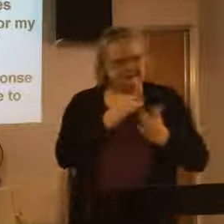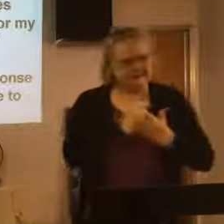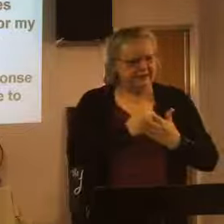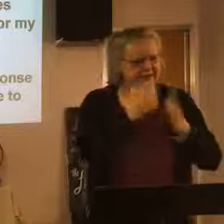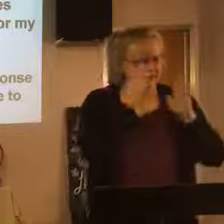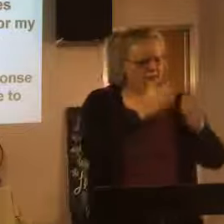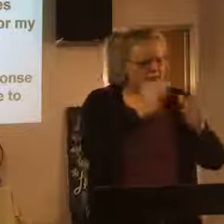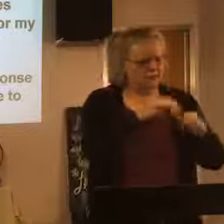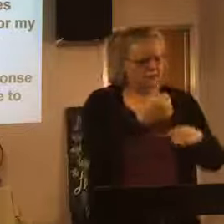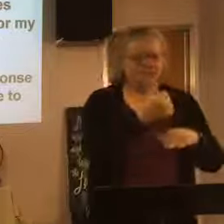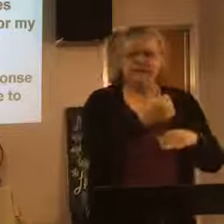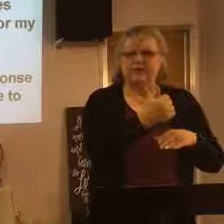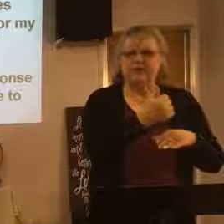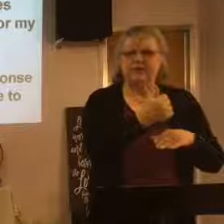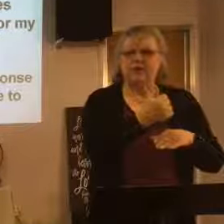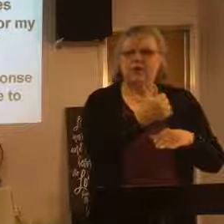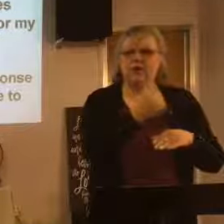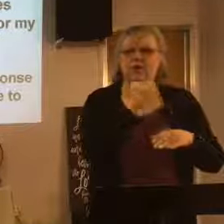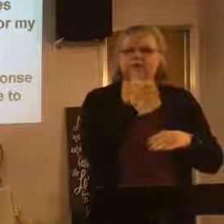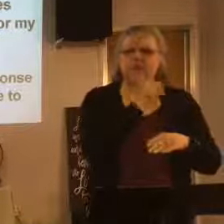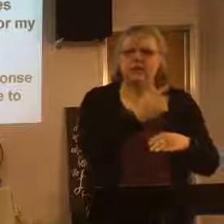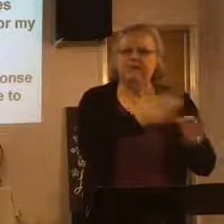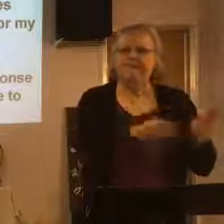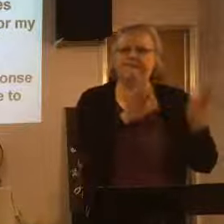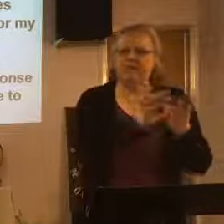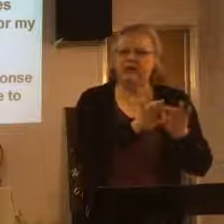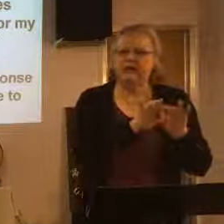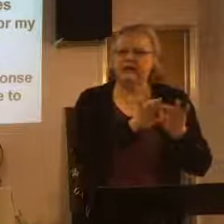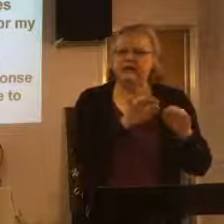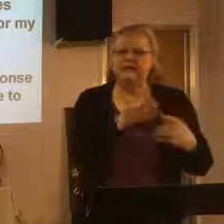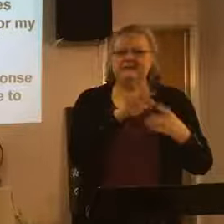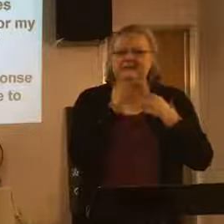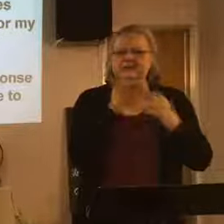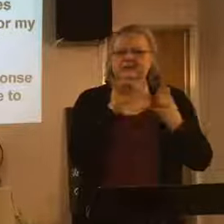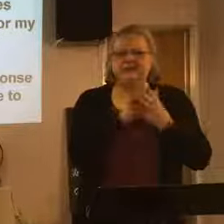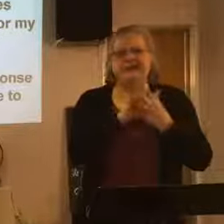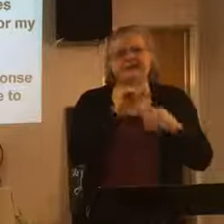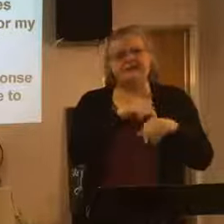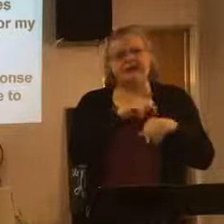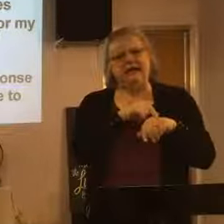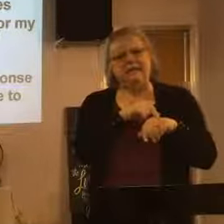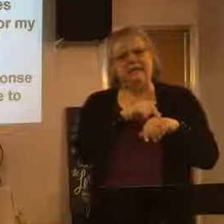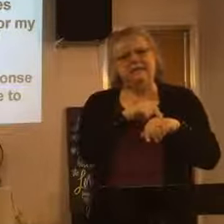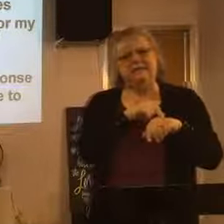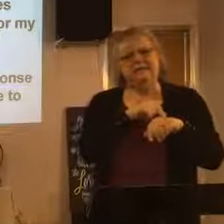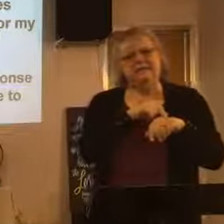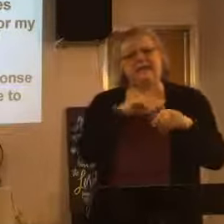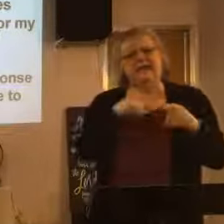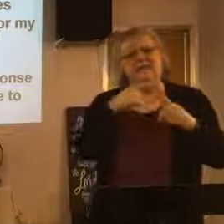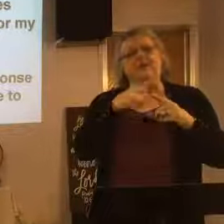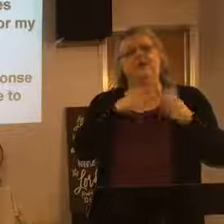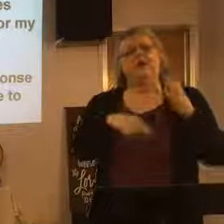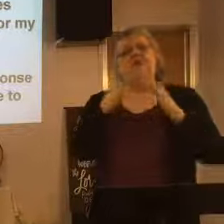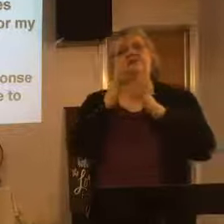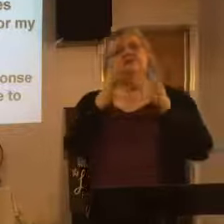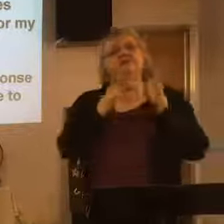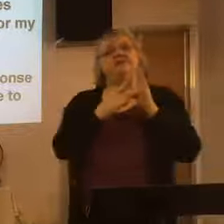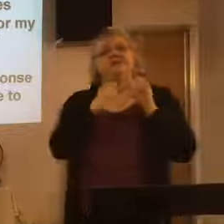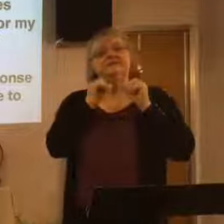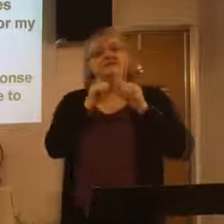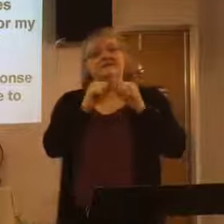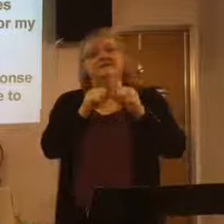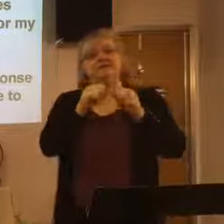refocus and look at what's really important, especially in that moment. And that brings us to what Jesus then goes on